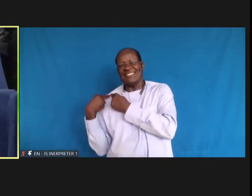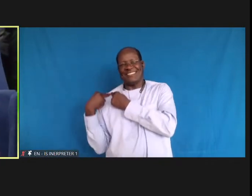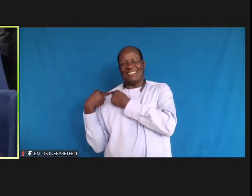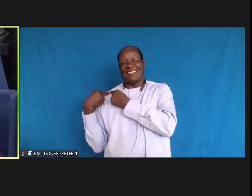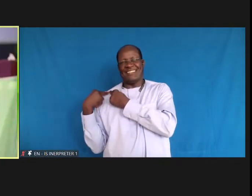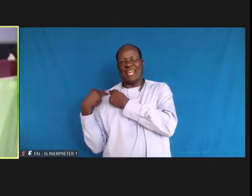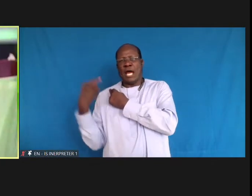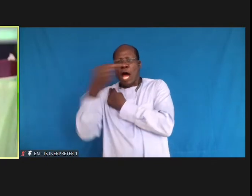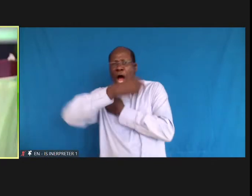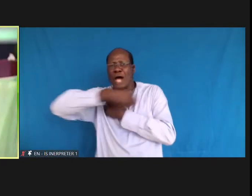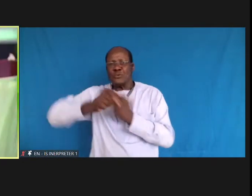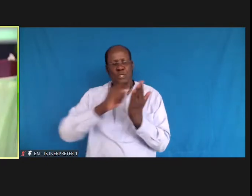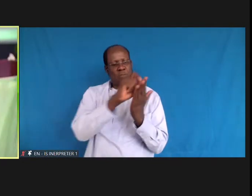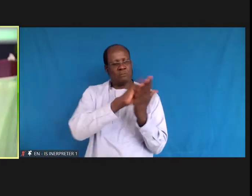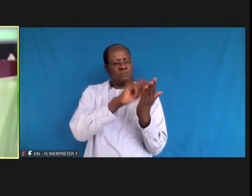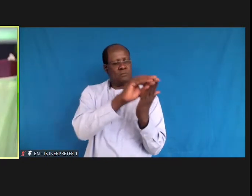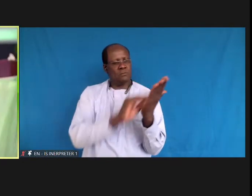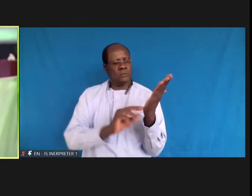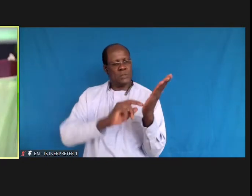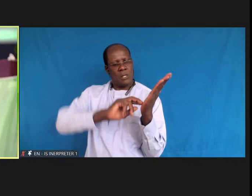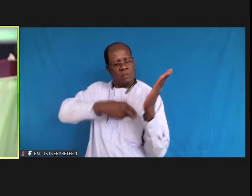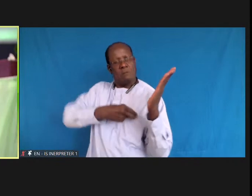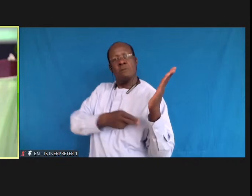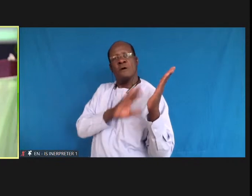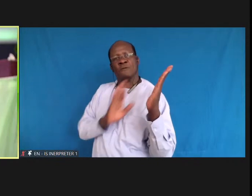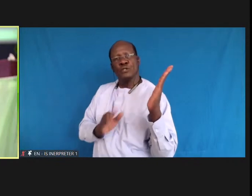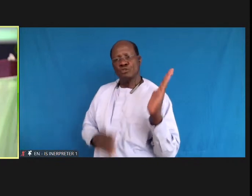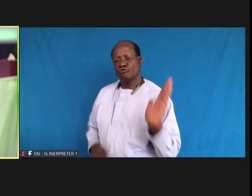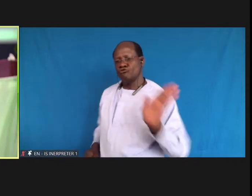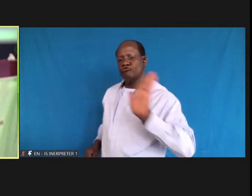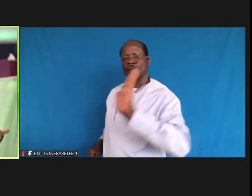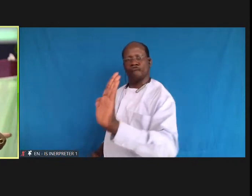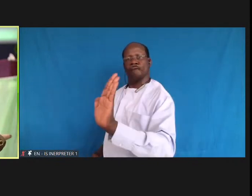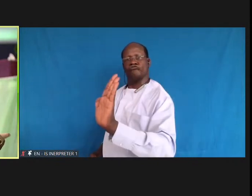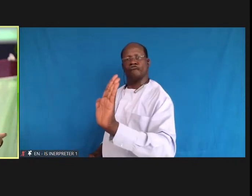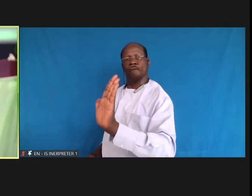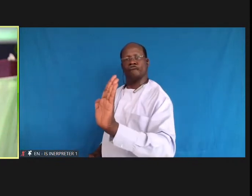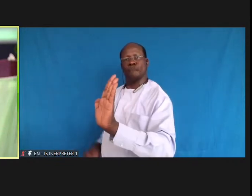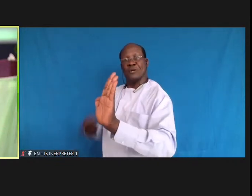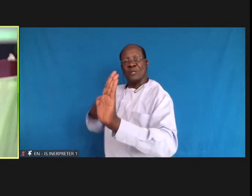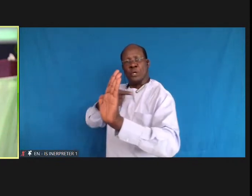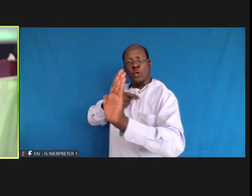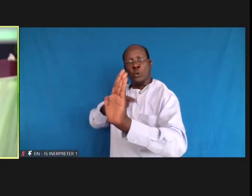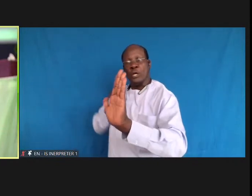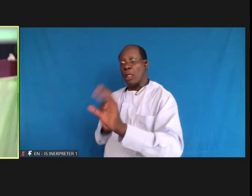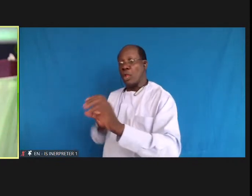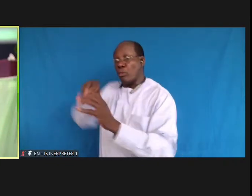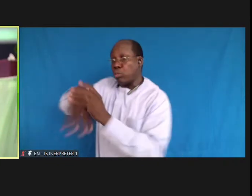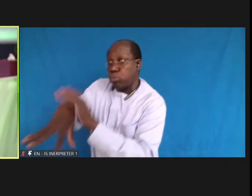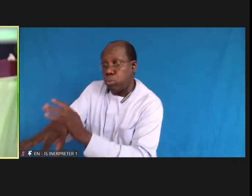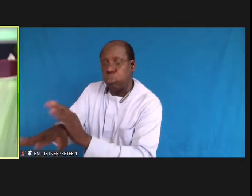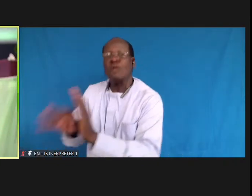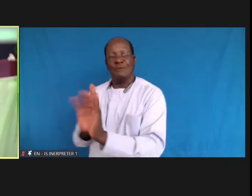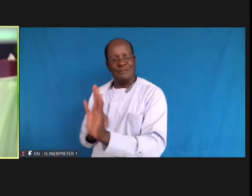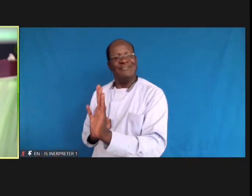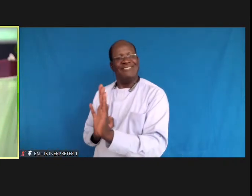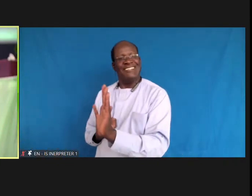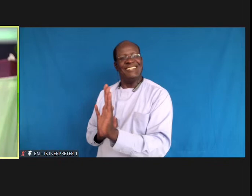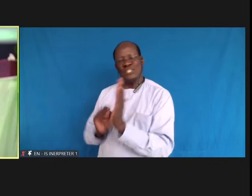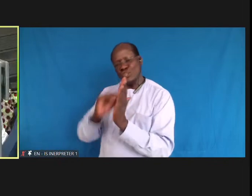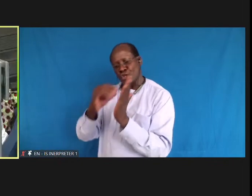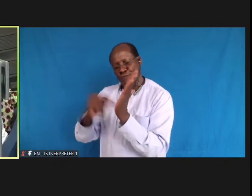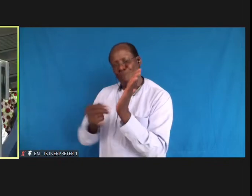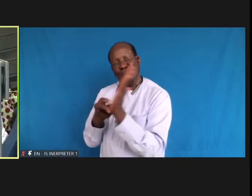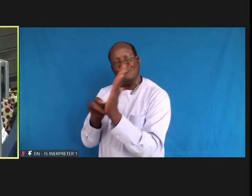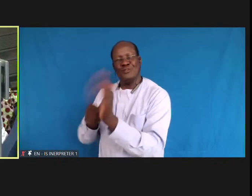their community, they are no longer going to practice female genital mutilation. So I think that that's one of the